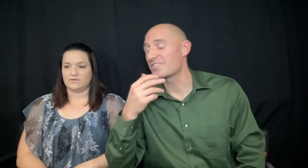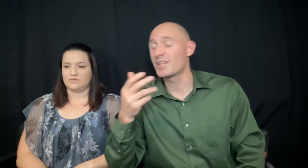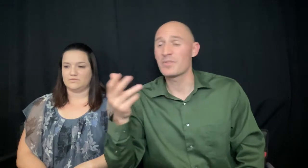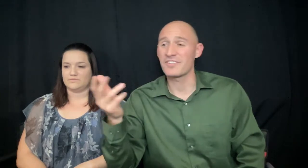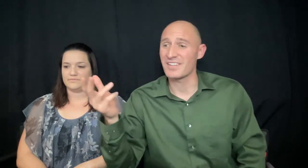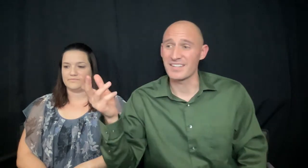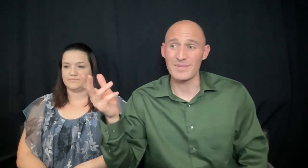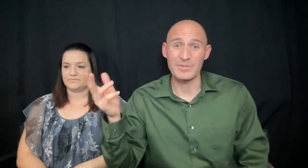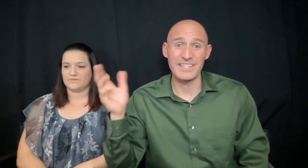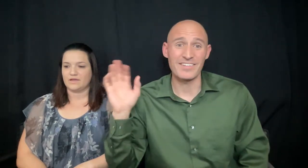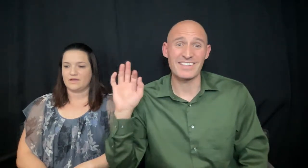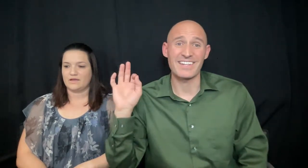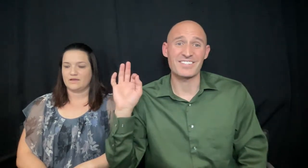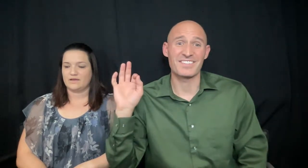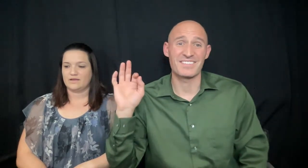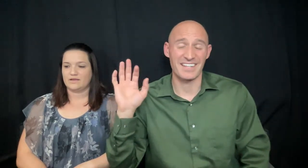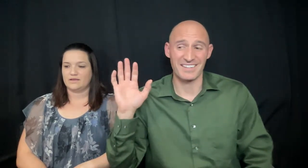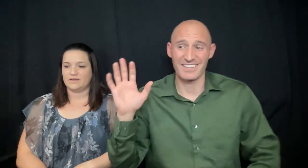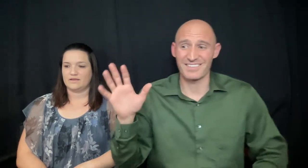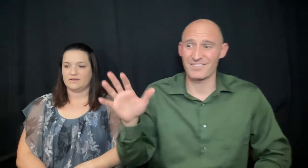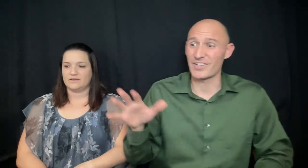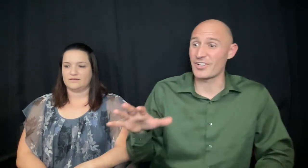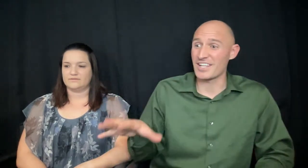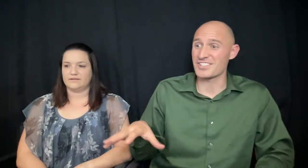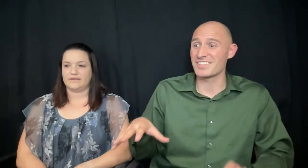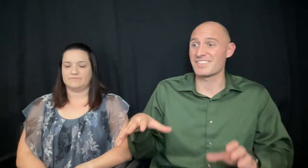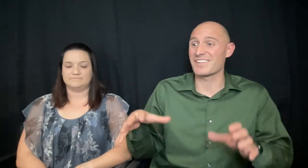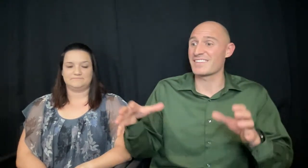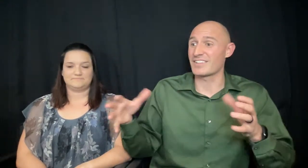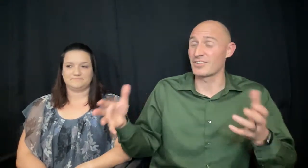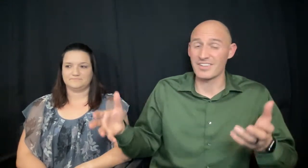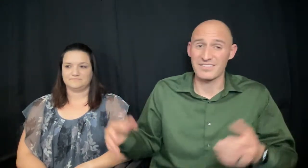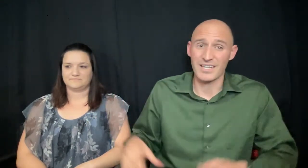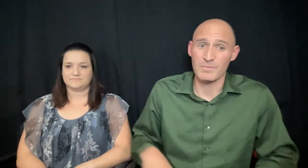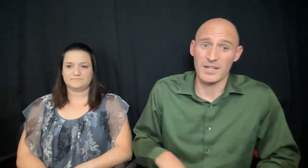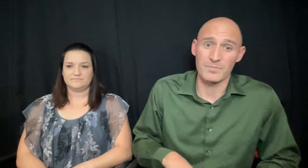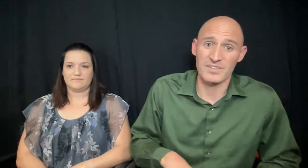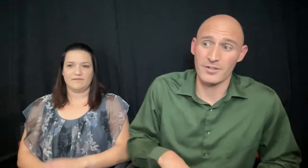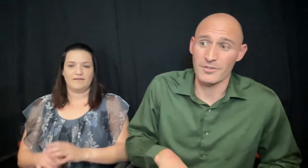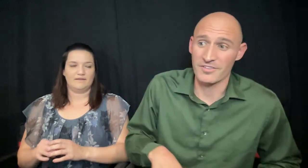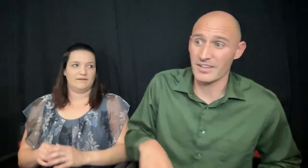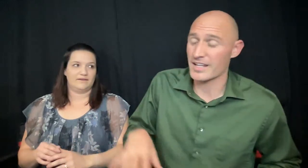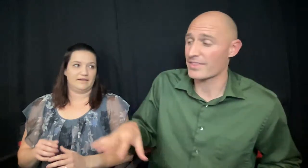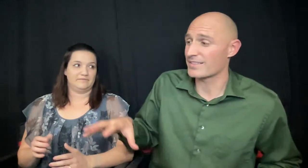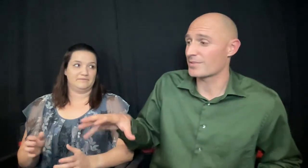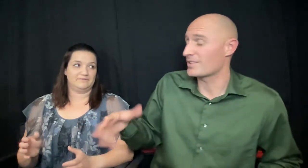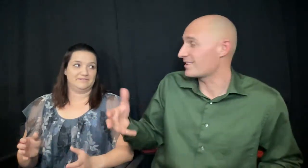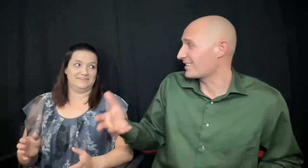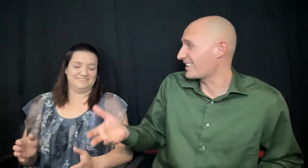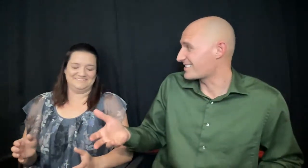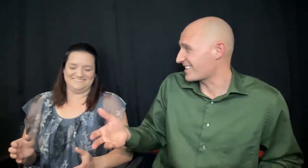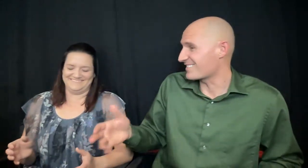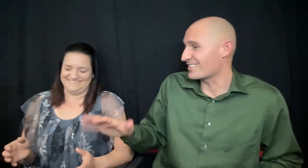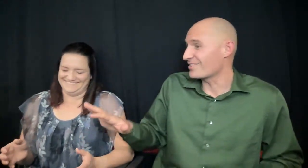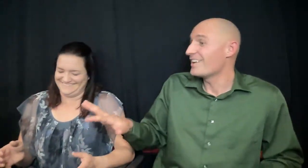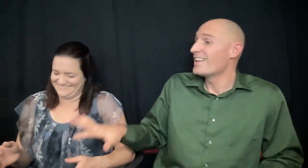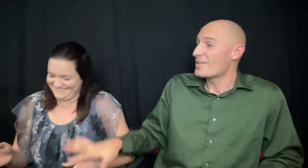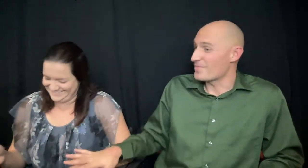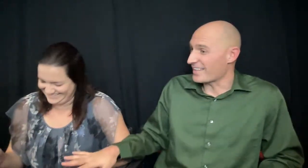Similar signs, man. We didn't even get to touch on like variations and signs that look the same. So there's a lot of things that we didn't get a chance to do. Not